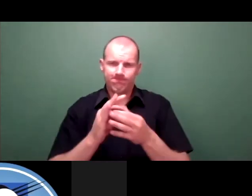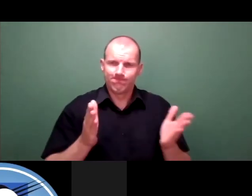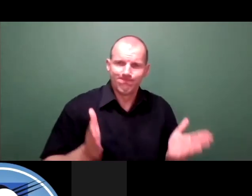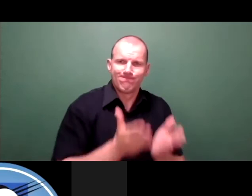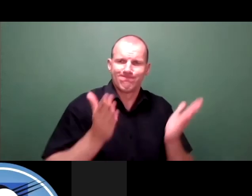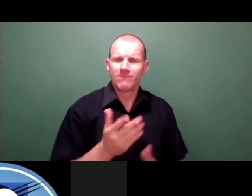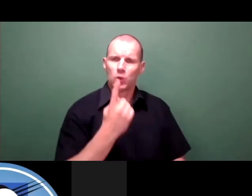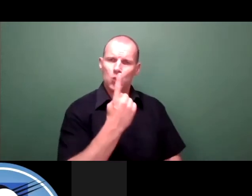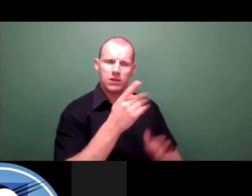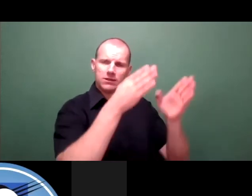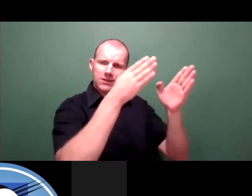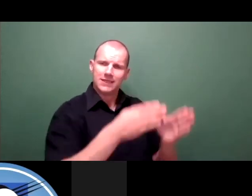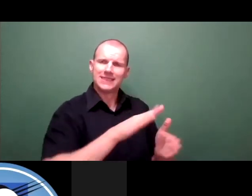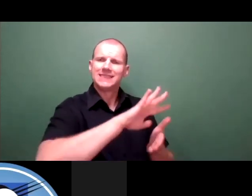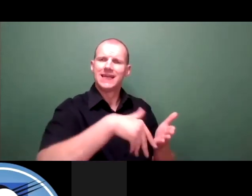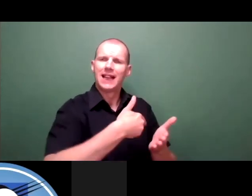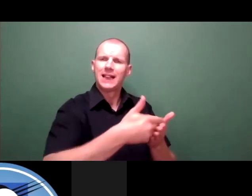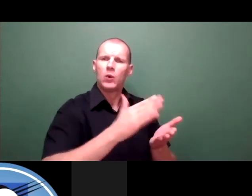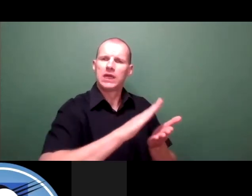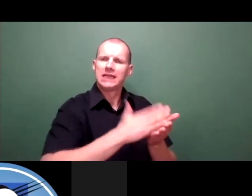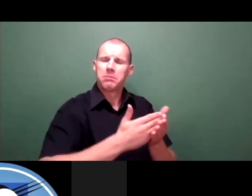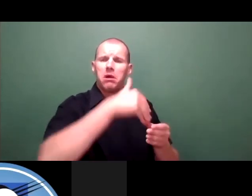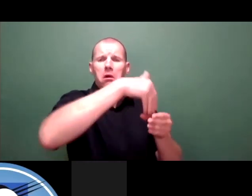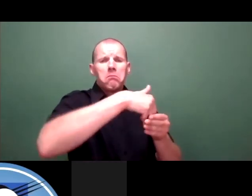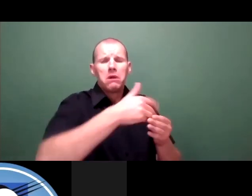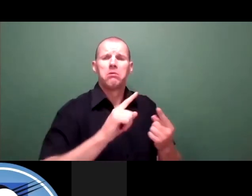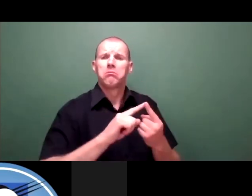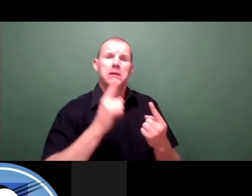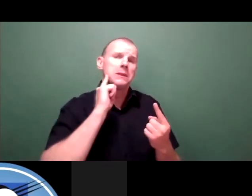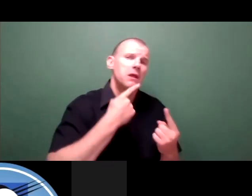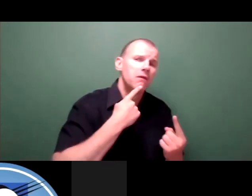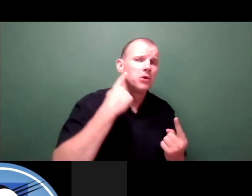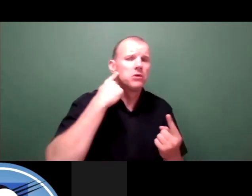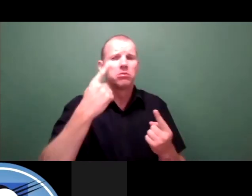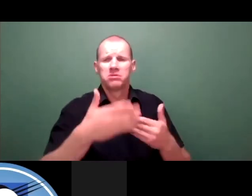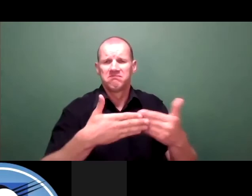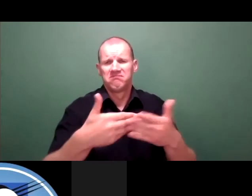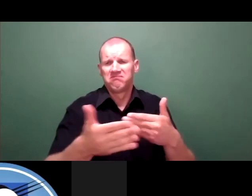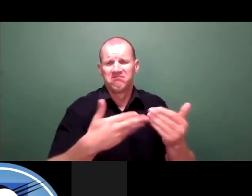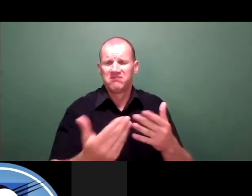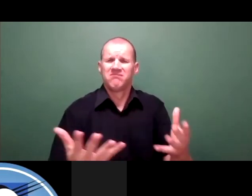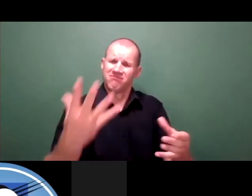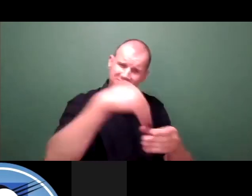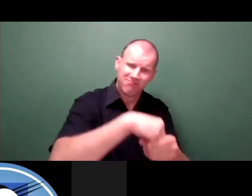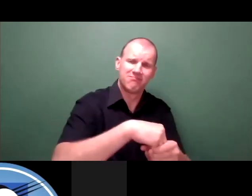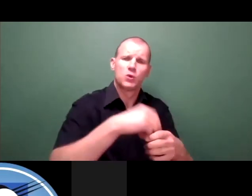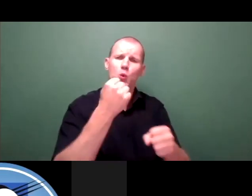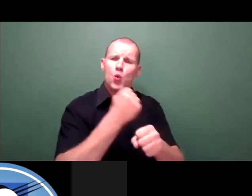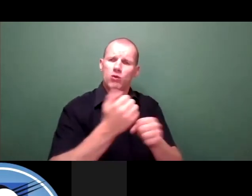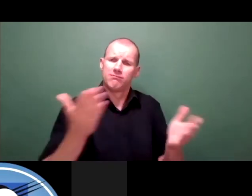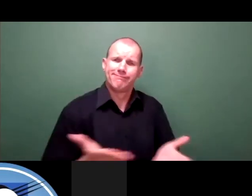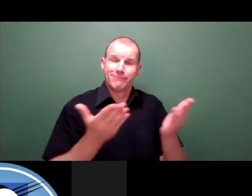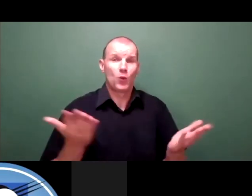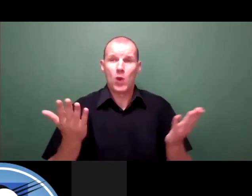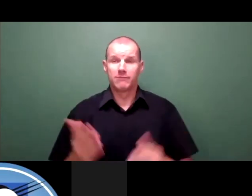Association Interpreting Services need to work together to ensure that deaf interpreters or hearing interpreters